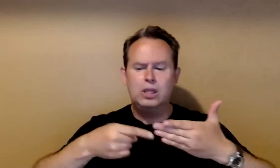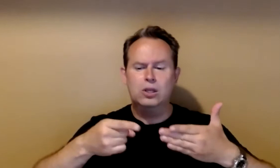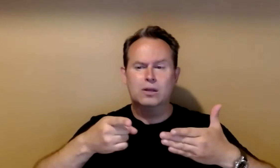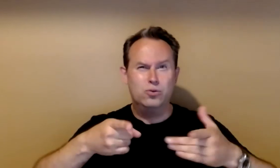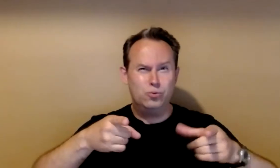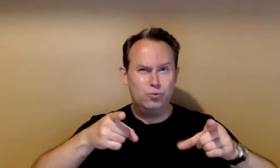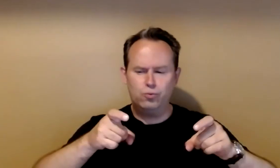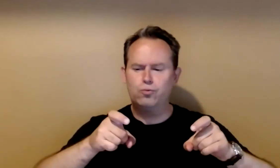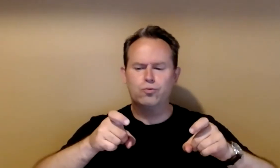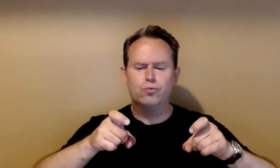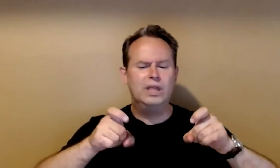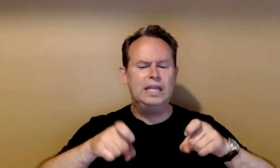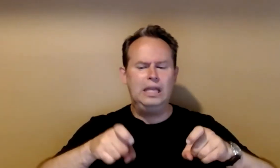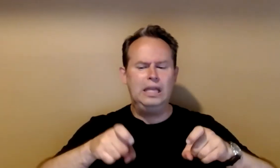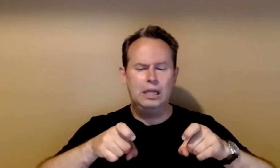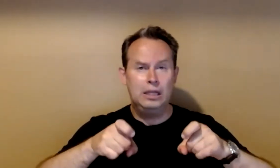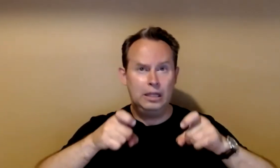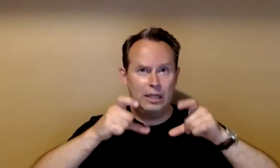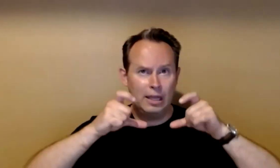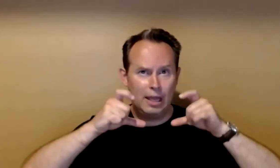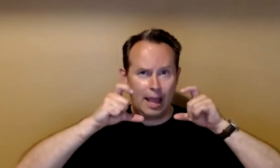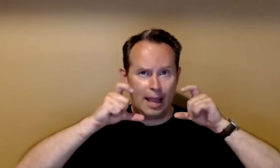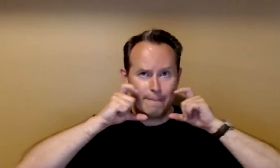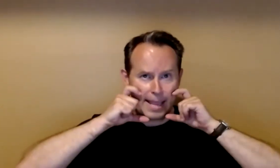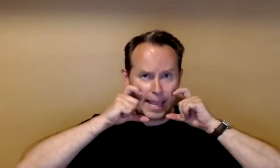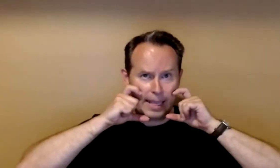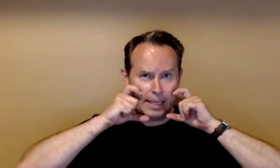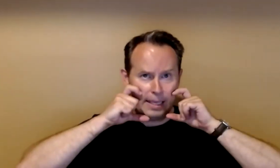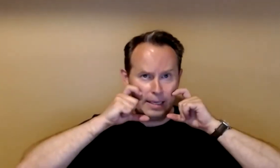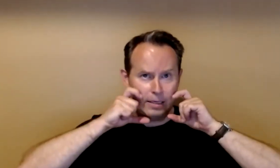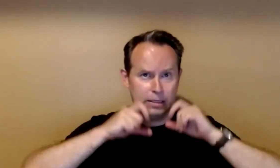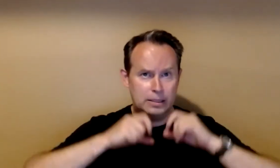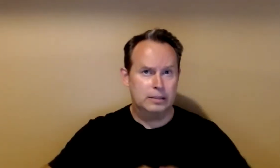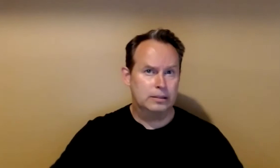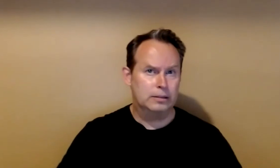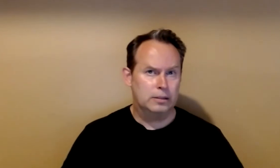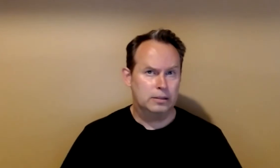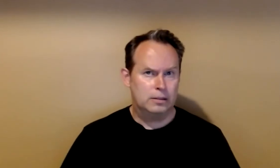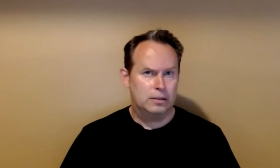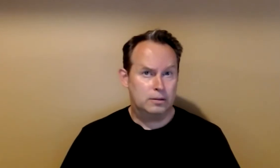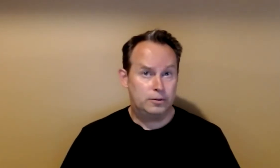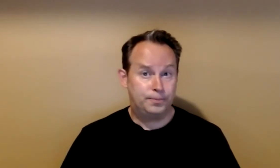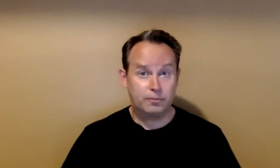"Just so you know, next week you will need to wear a mask."